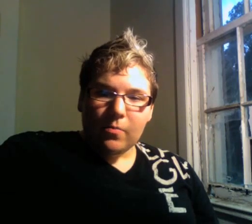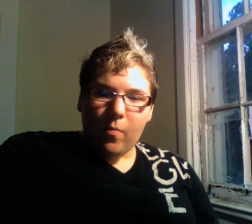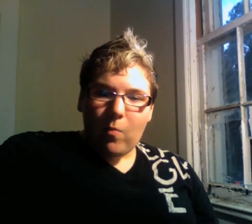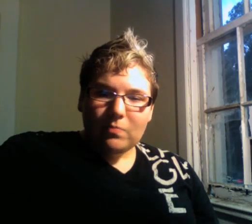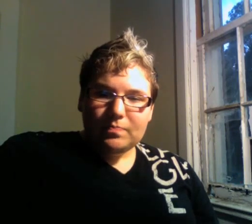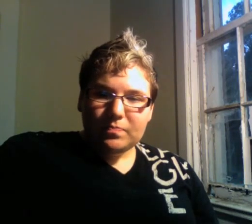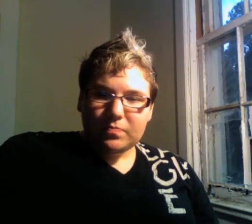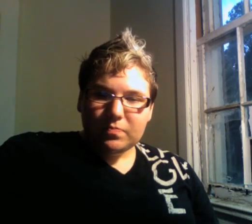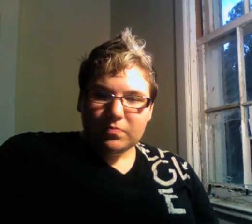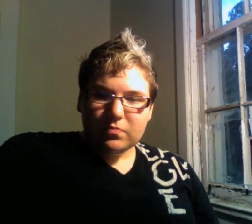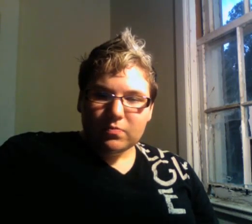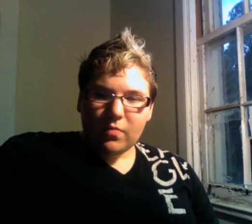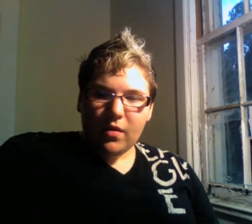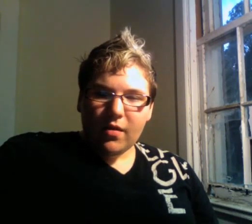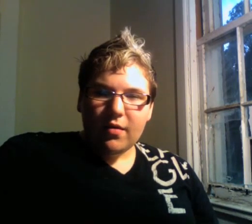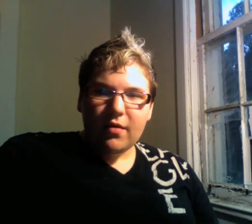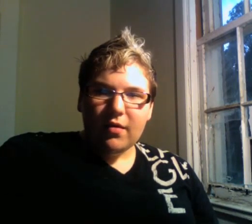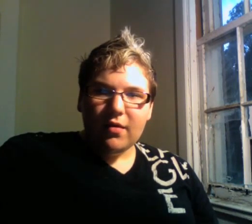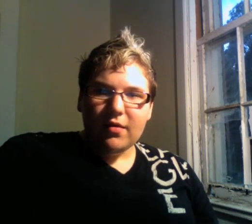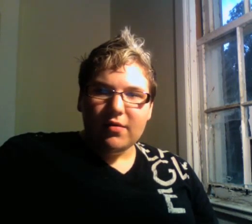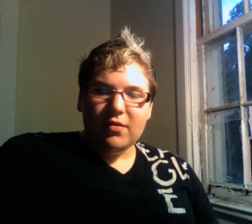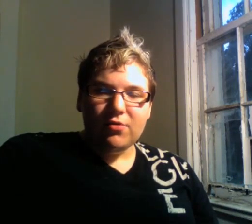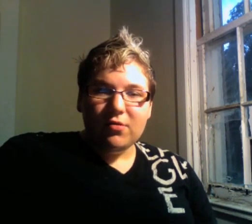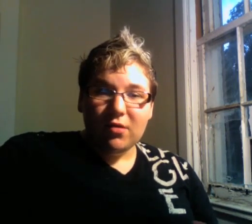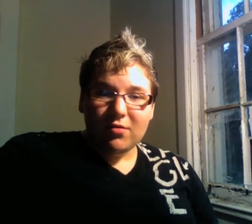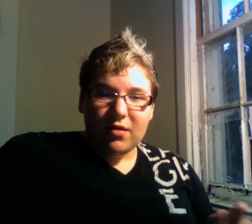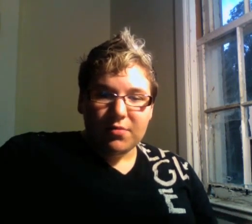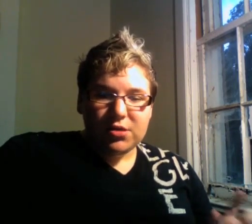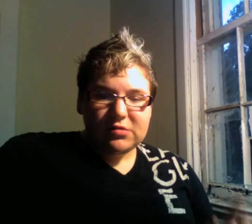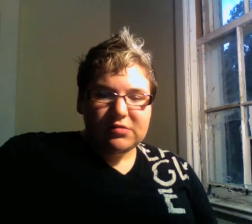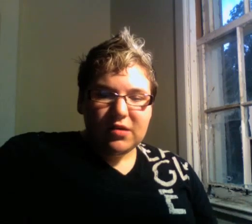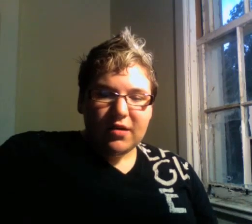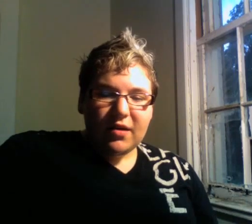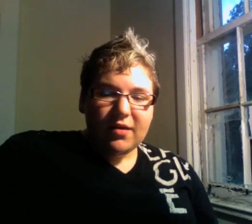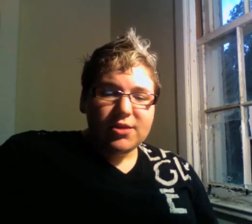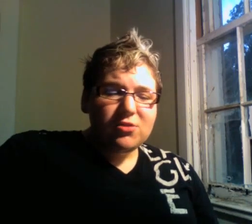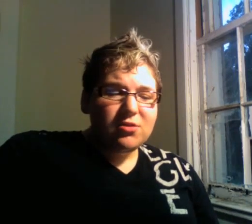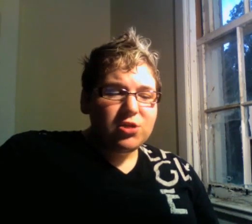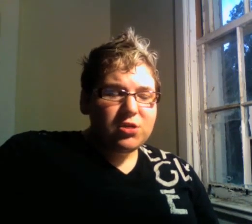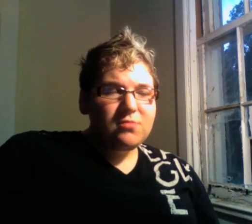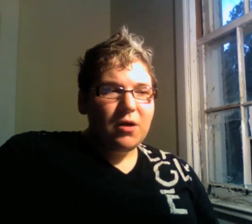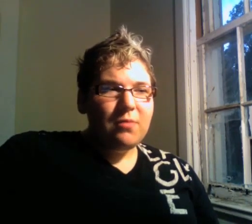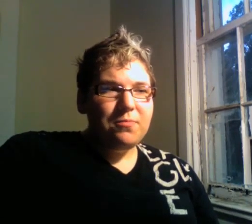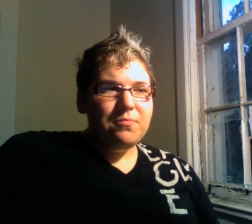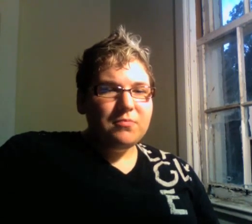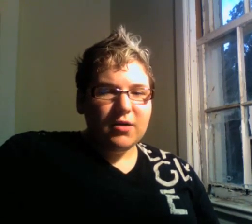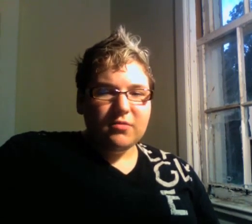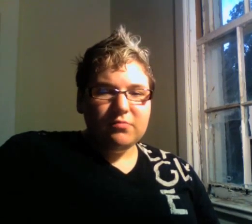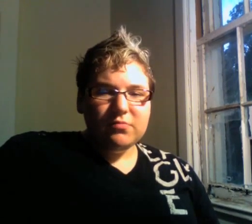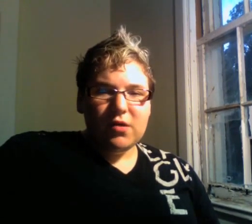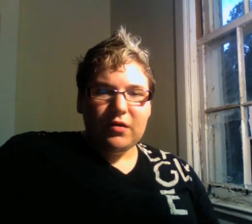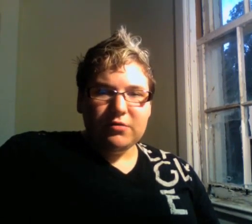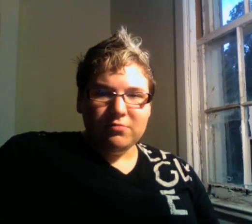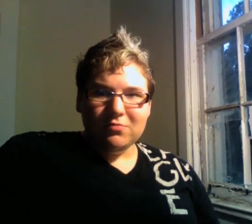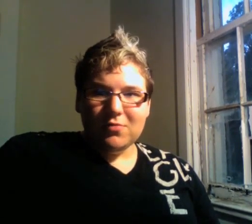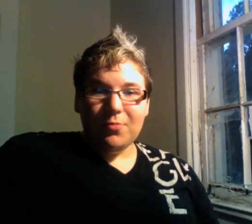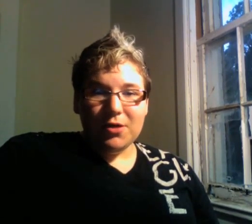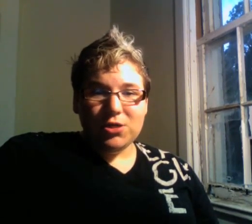it you click on the images it there should pop up um a picture